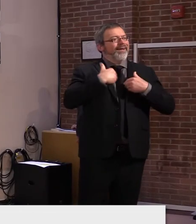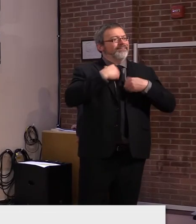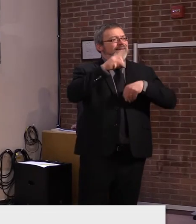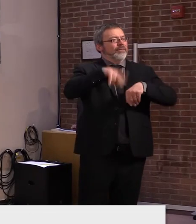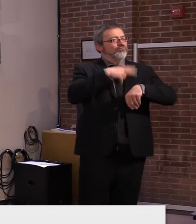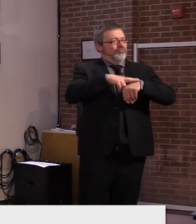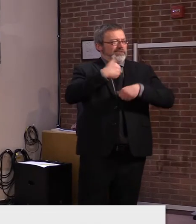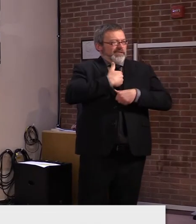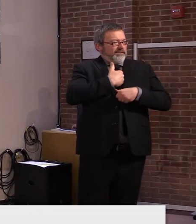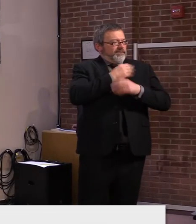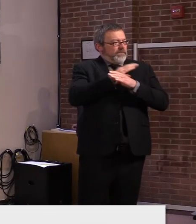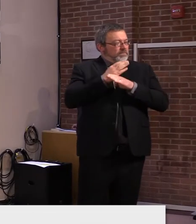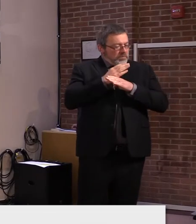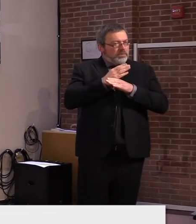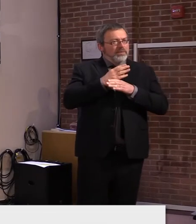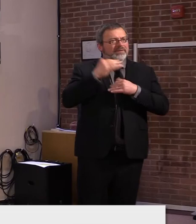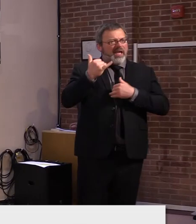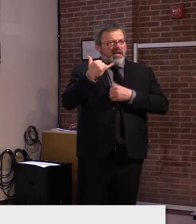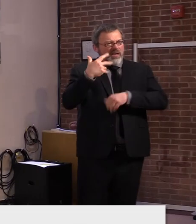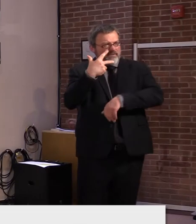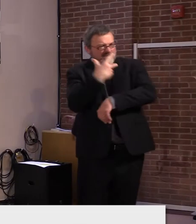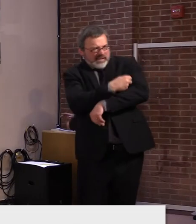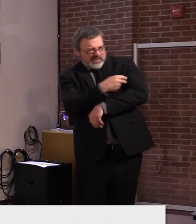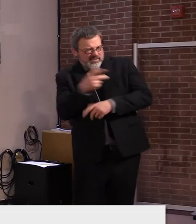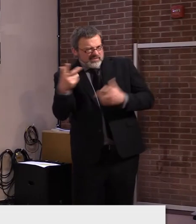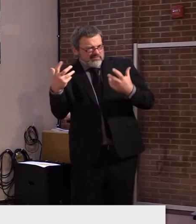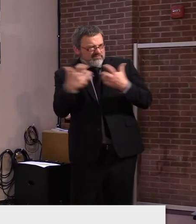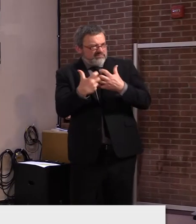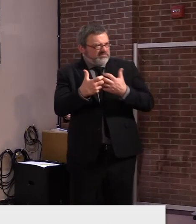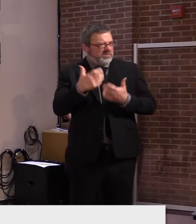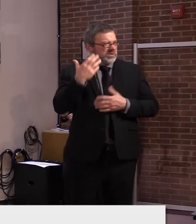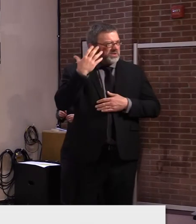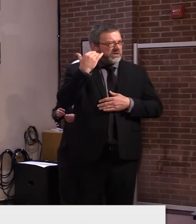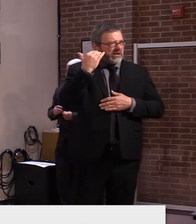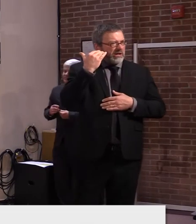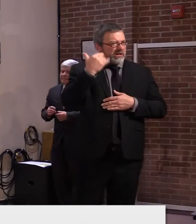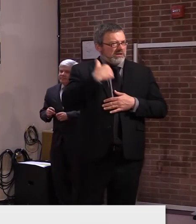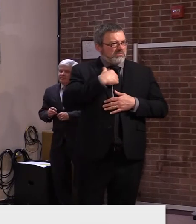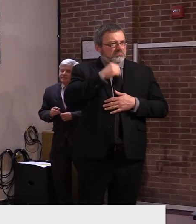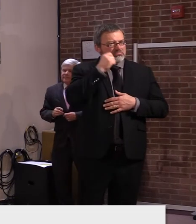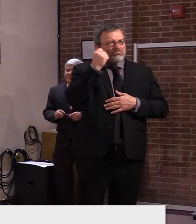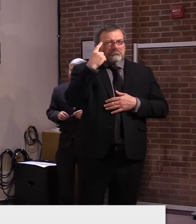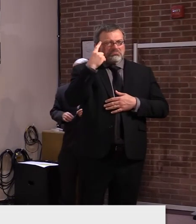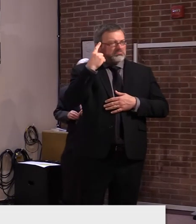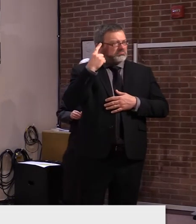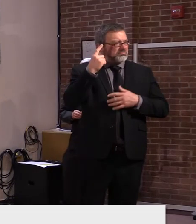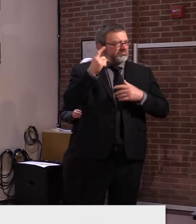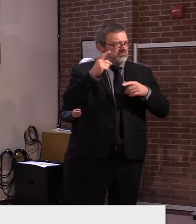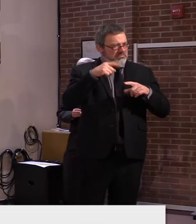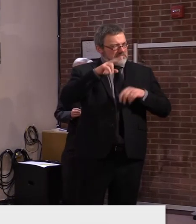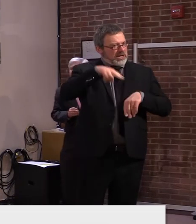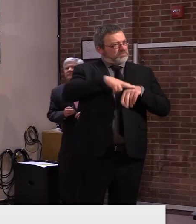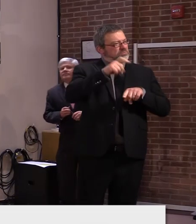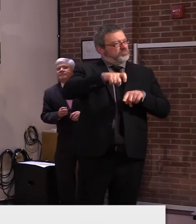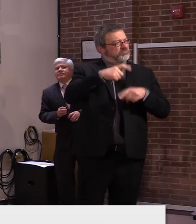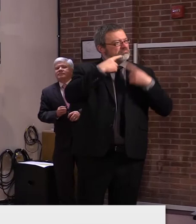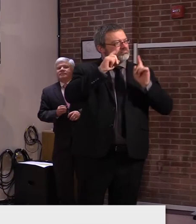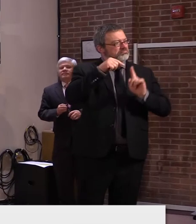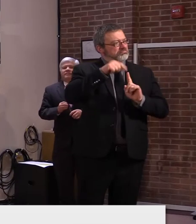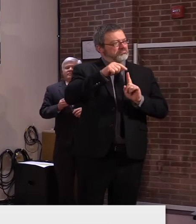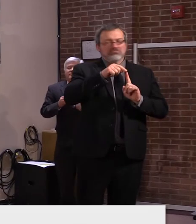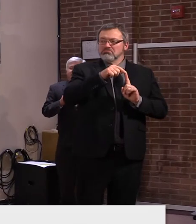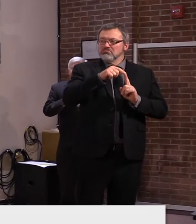let Dr. Kelso answer again to give you a more accurate accounting for that. But my understanding